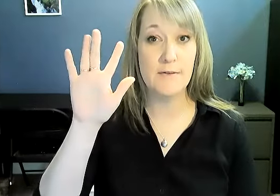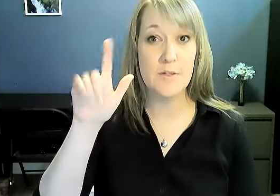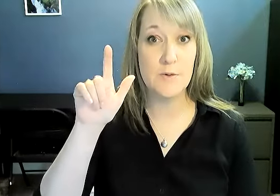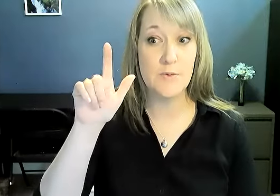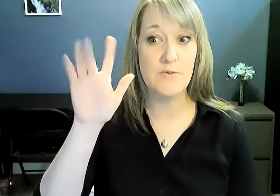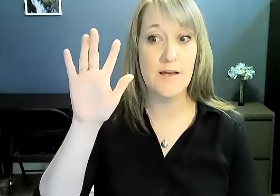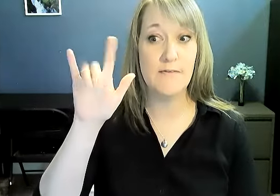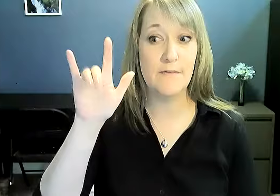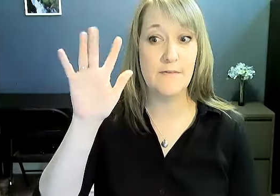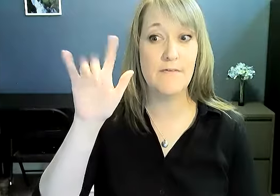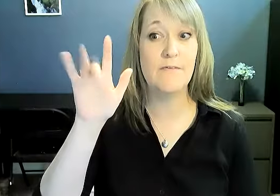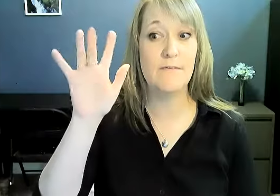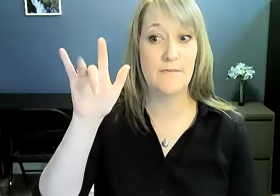2, 5.